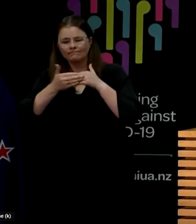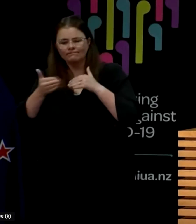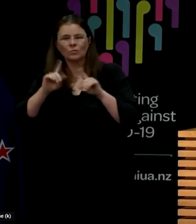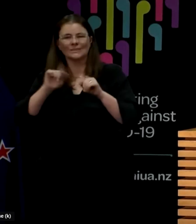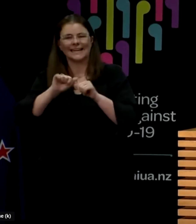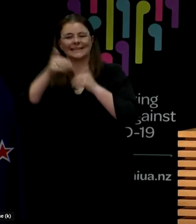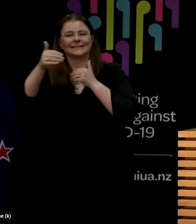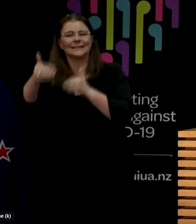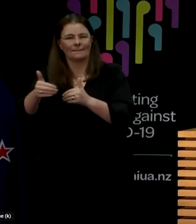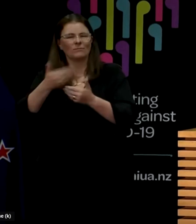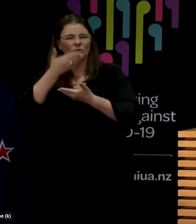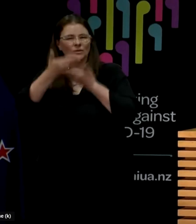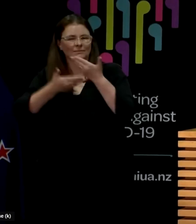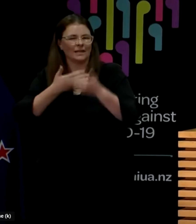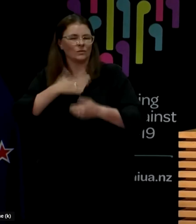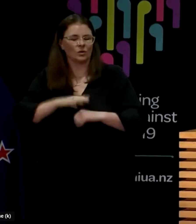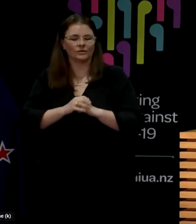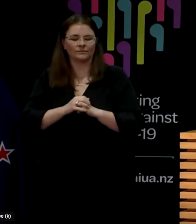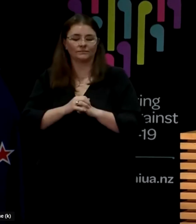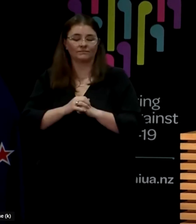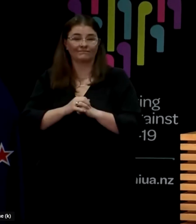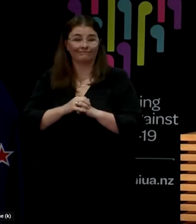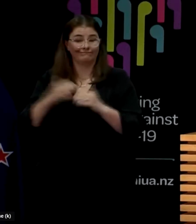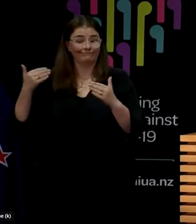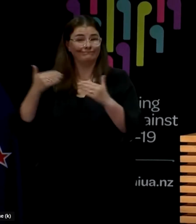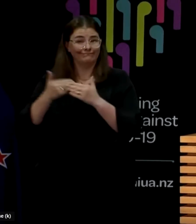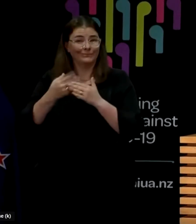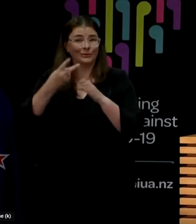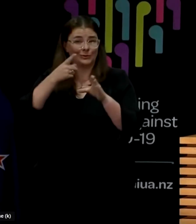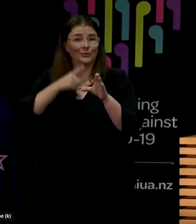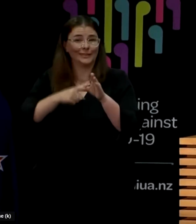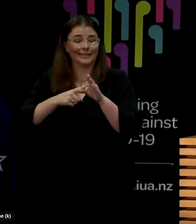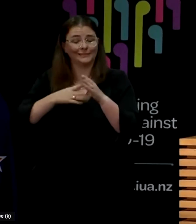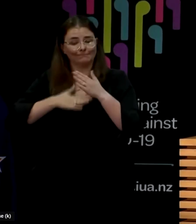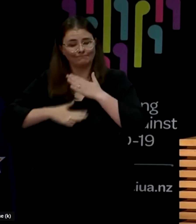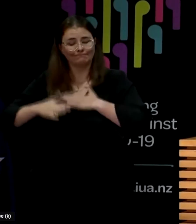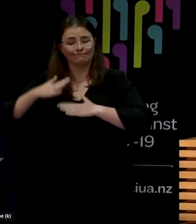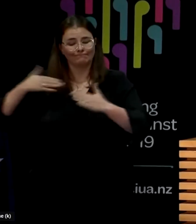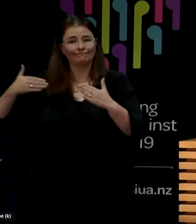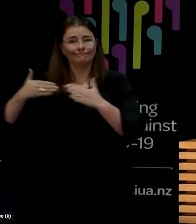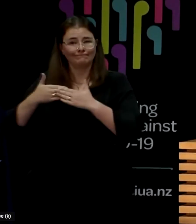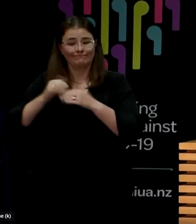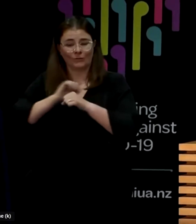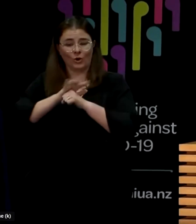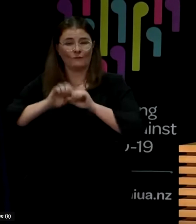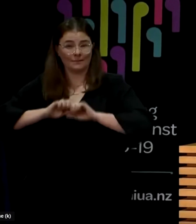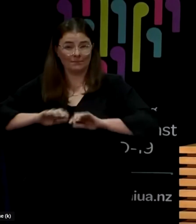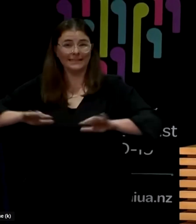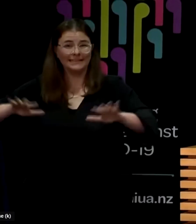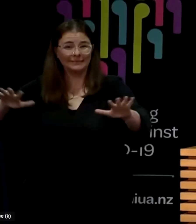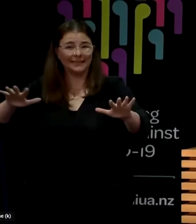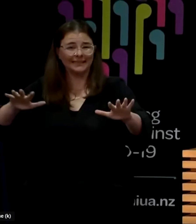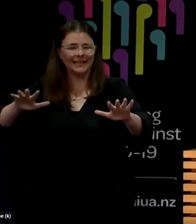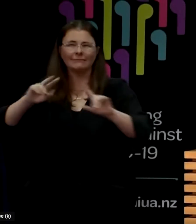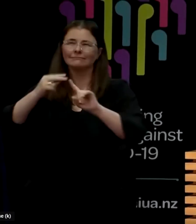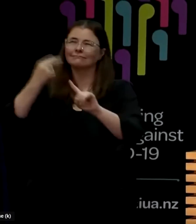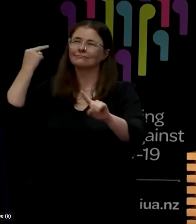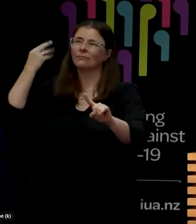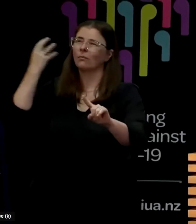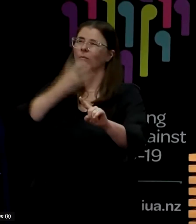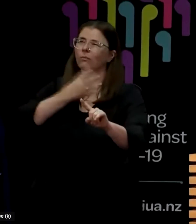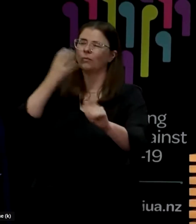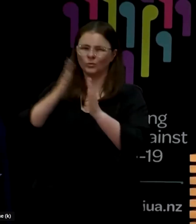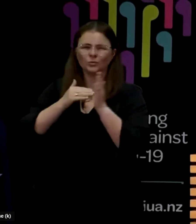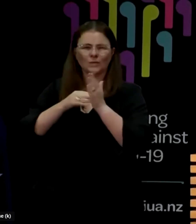New Zealand. After 2 long years of living through a pandemic, it's easy to lose sight of how far New Zealand